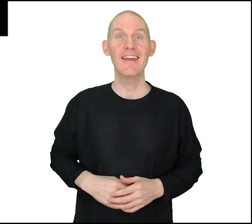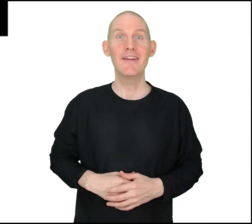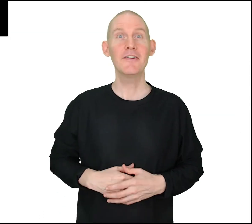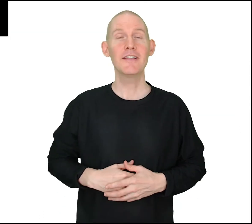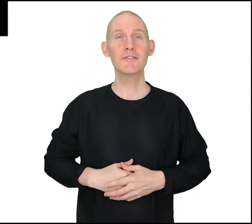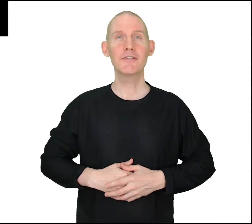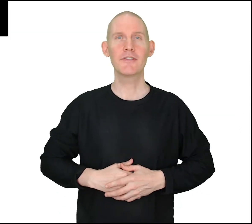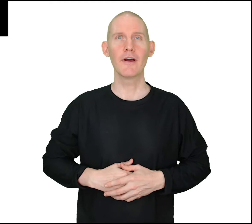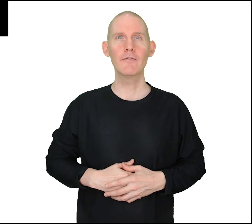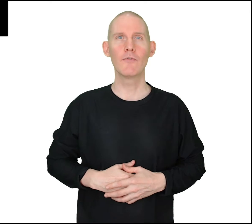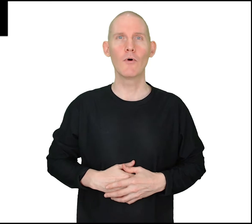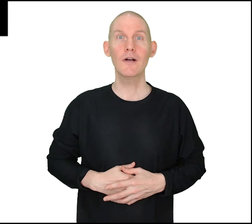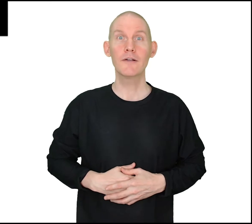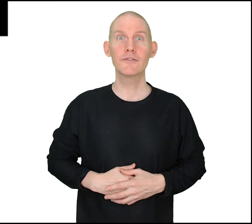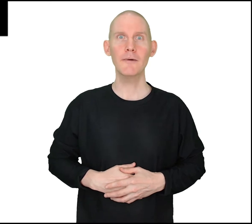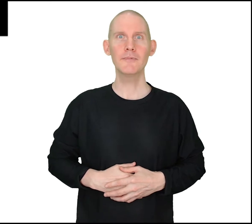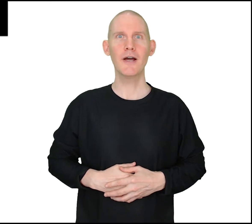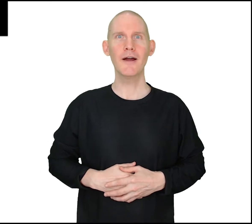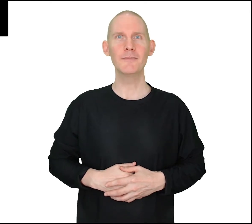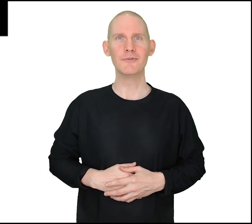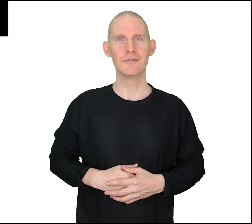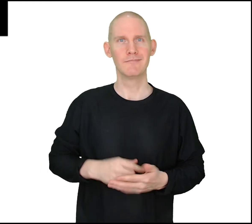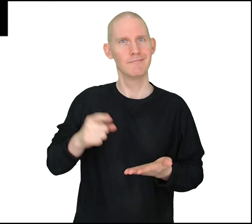Here is the sign for sometimes.